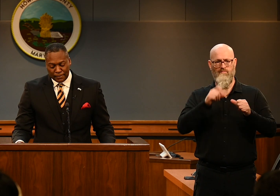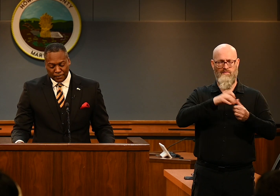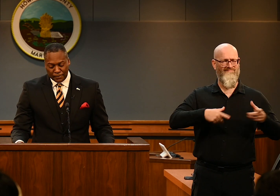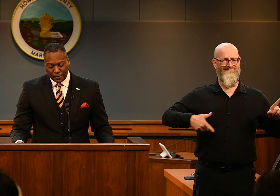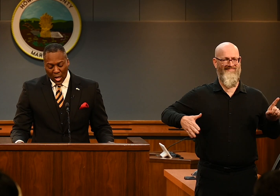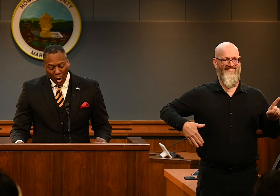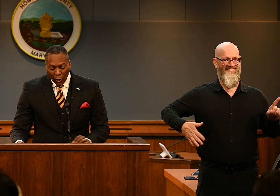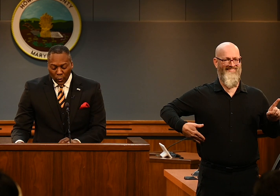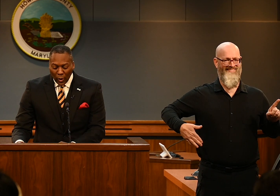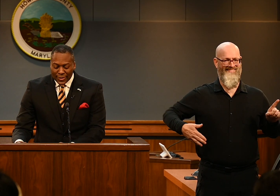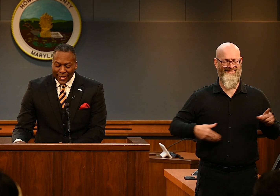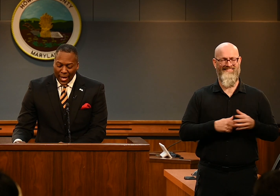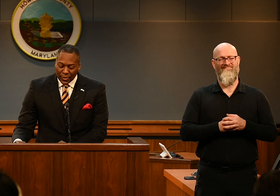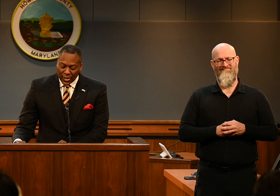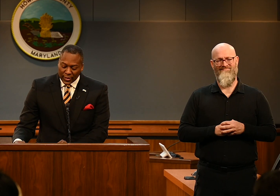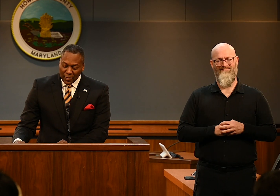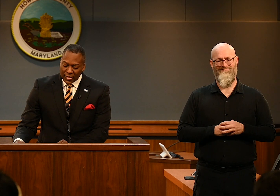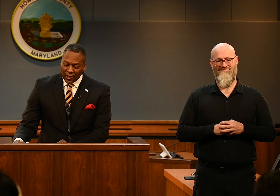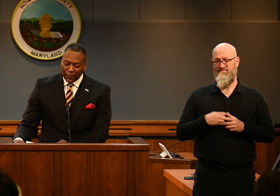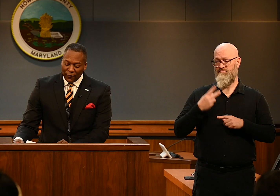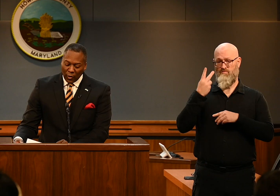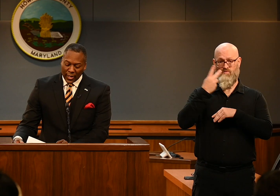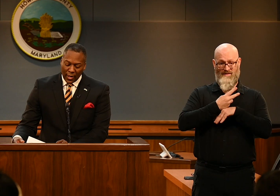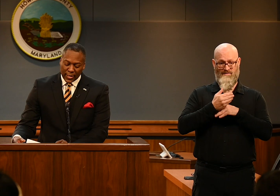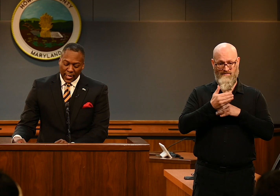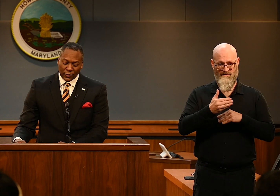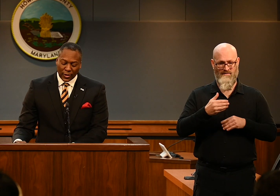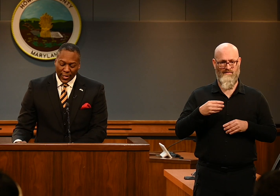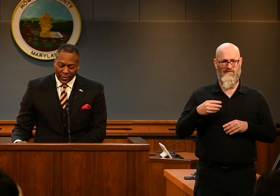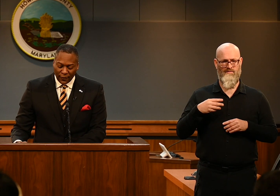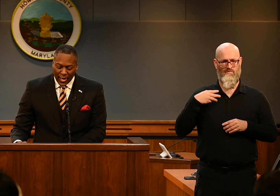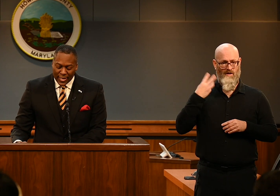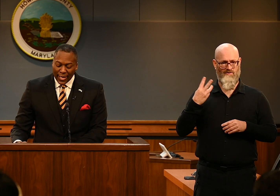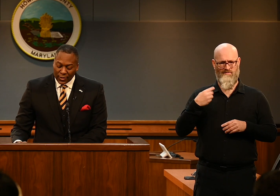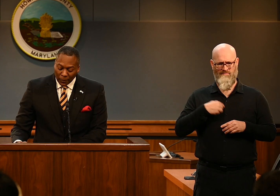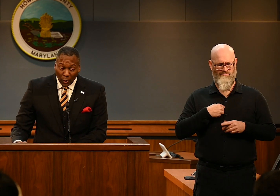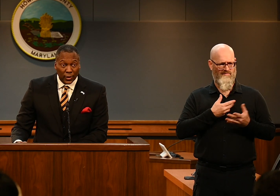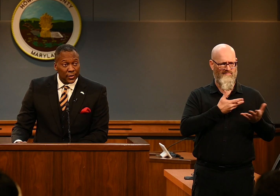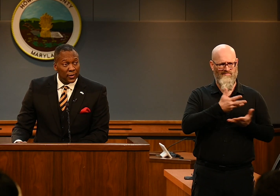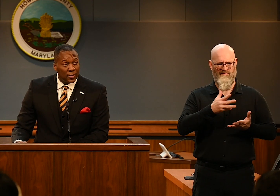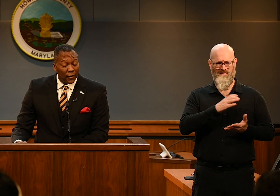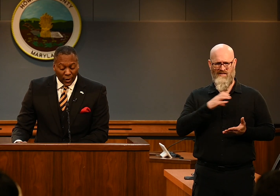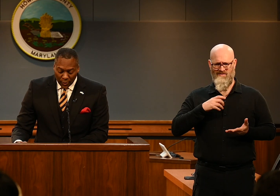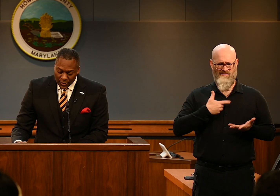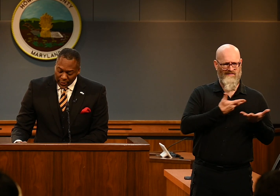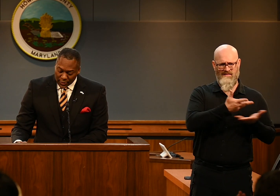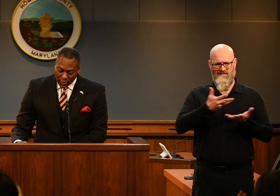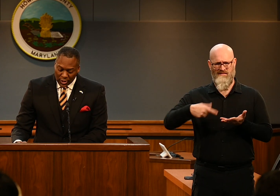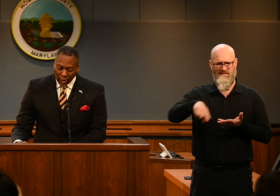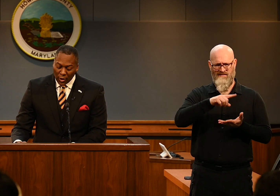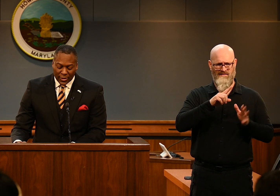days. On Wednesday, I presented myself before our county council to testify in support of our